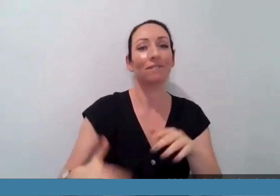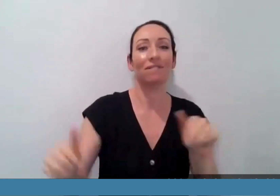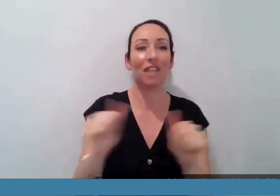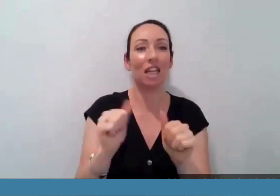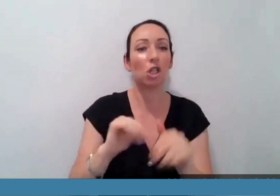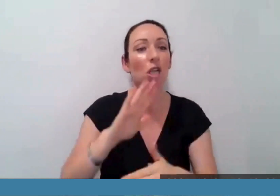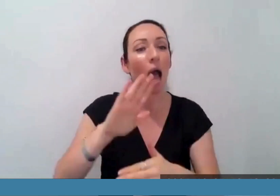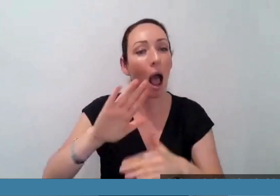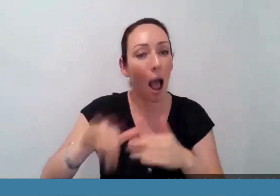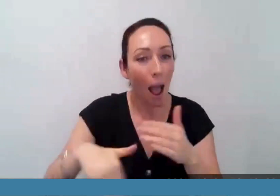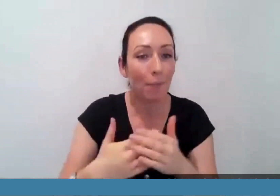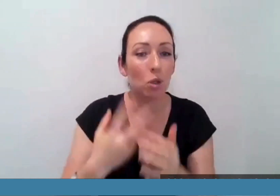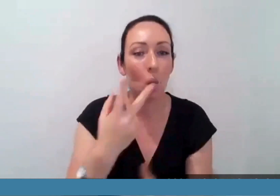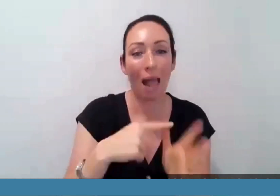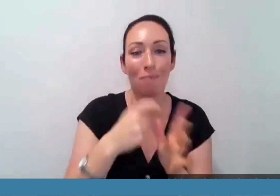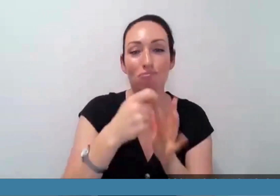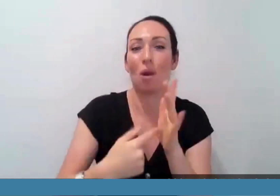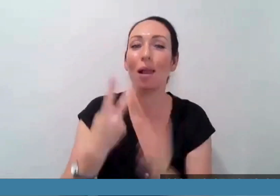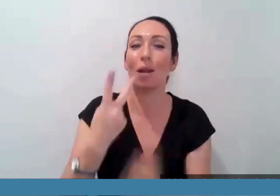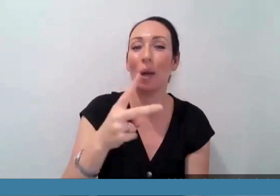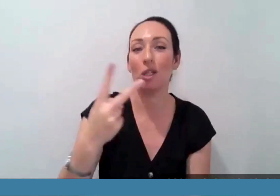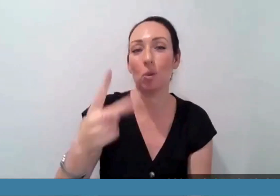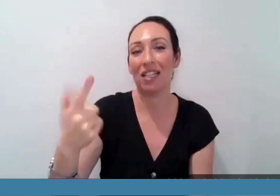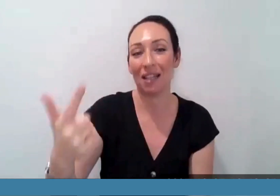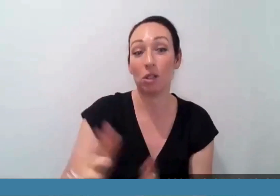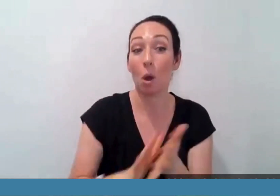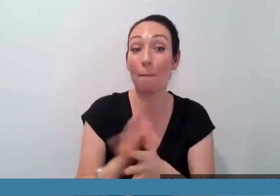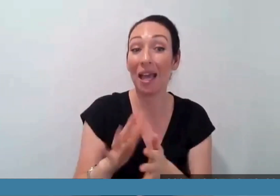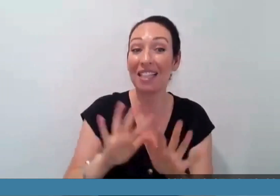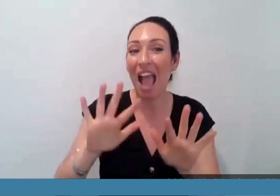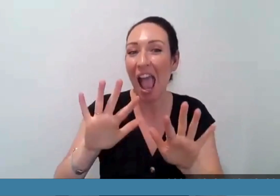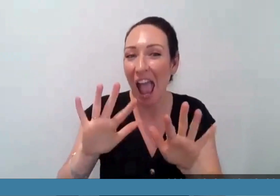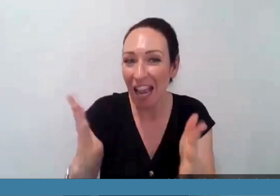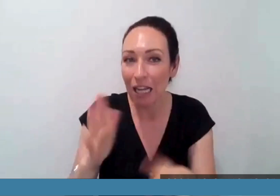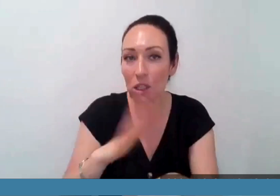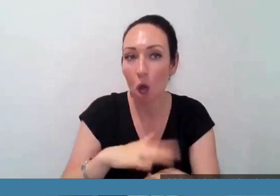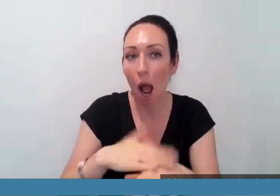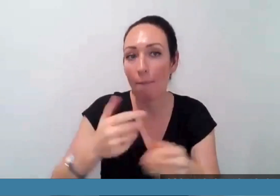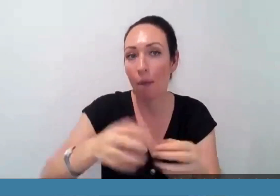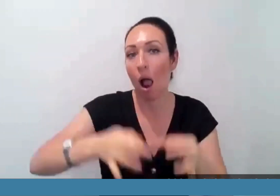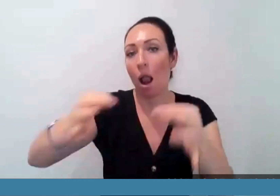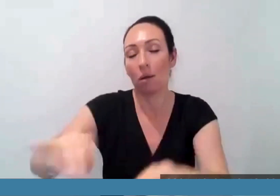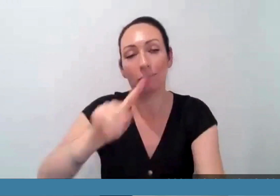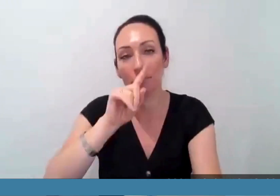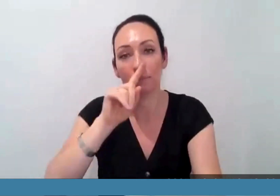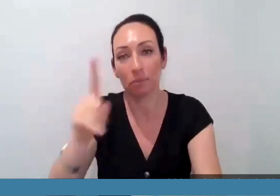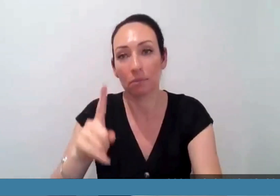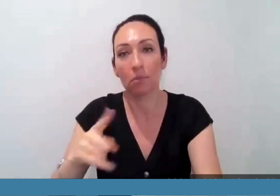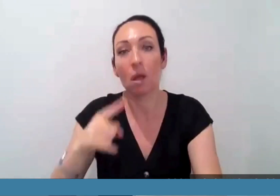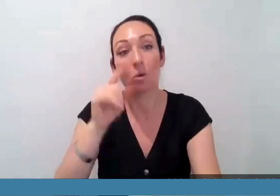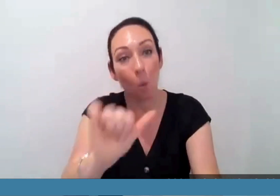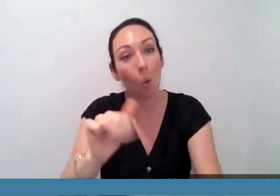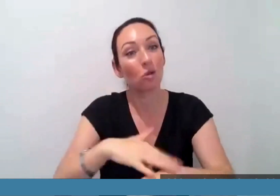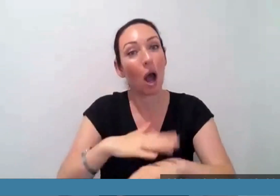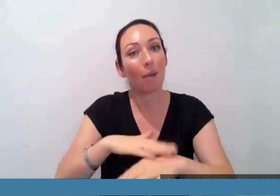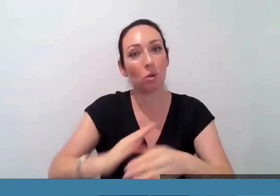contract's execution, that will impact the time you have to complete the project. And the reason I'm highlighting this